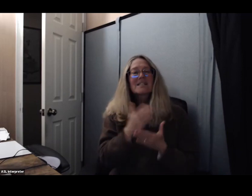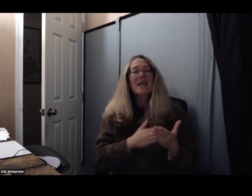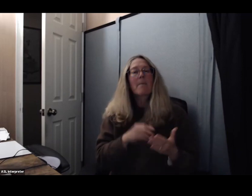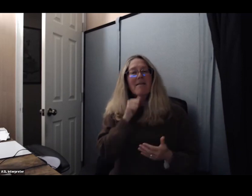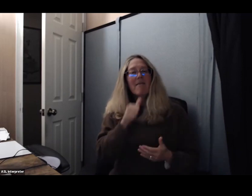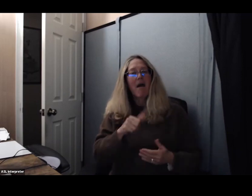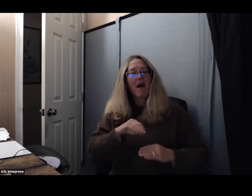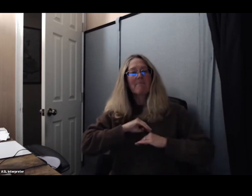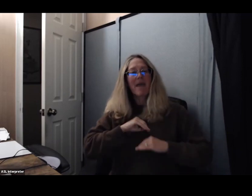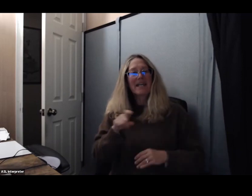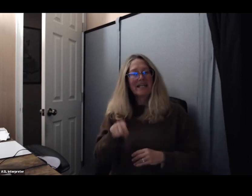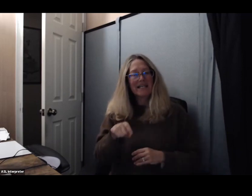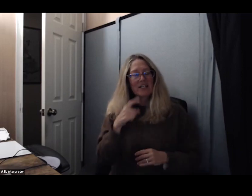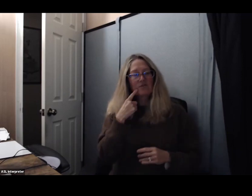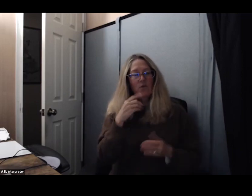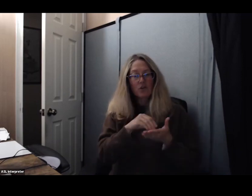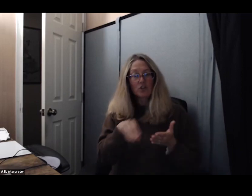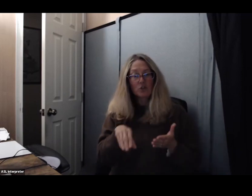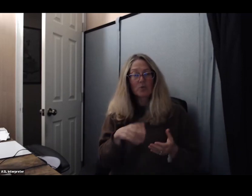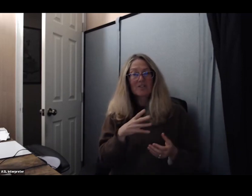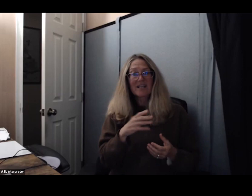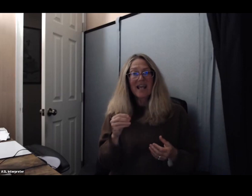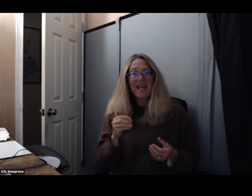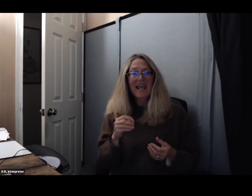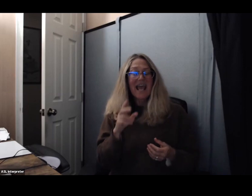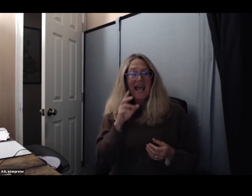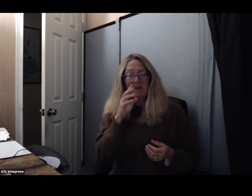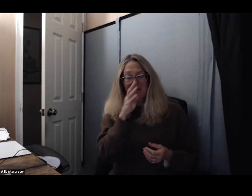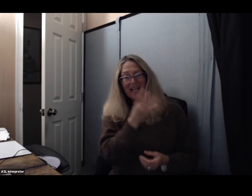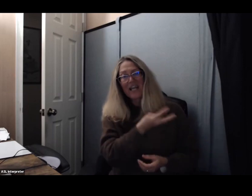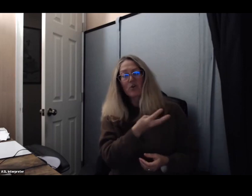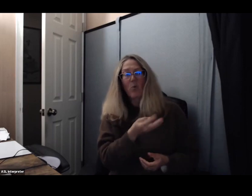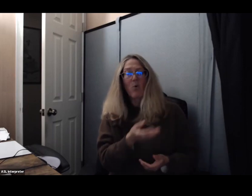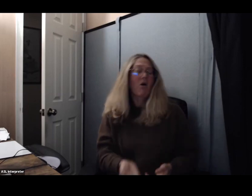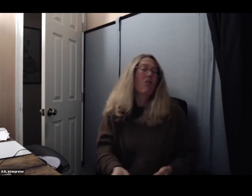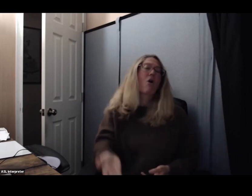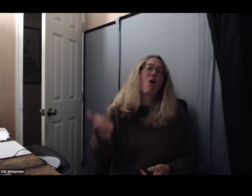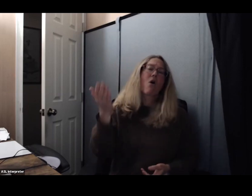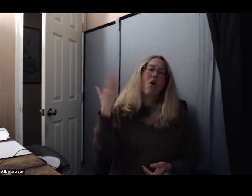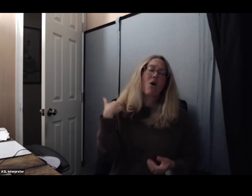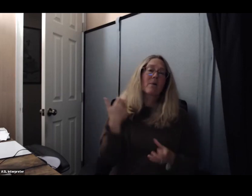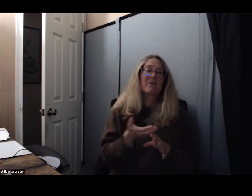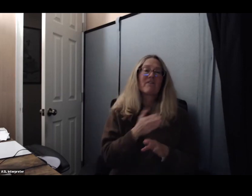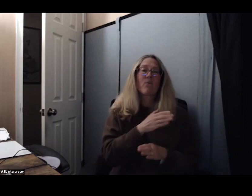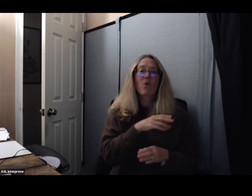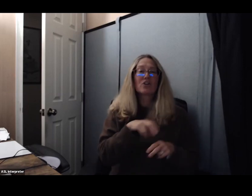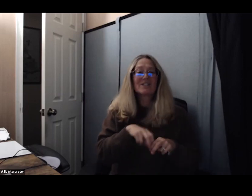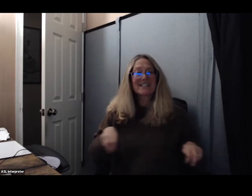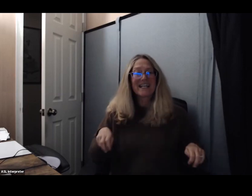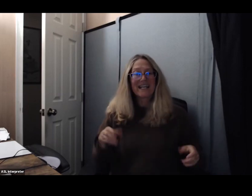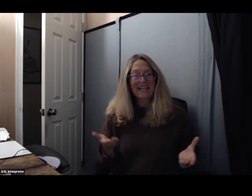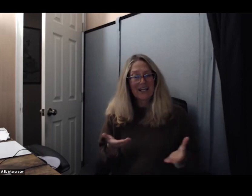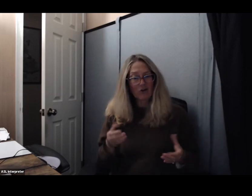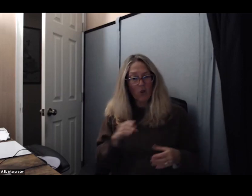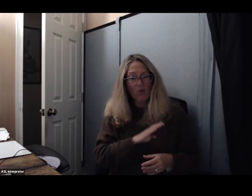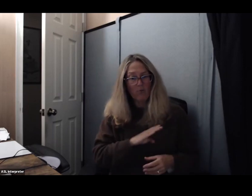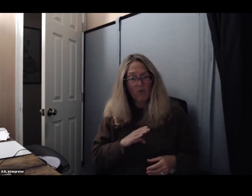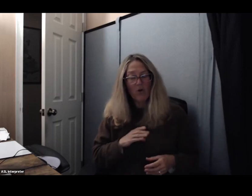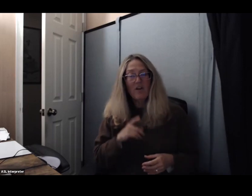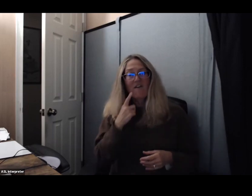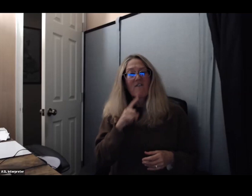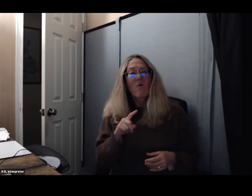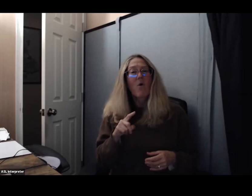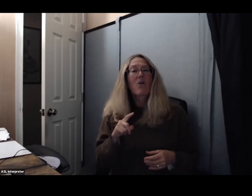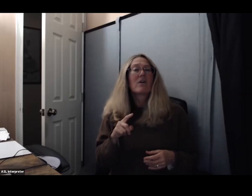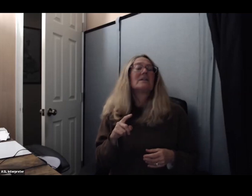for these students who frankly have been ignored way before any of you were even sitting here, for decades.